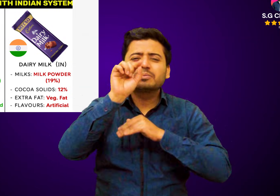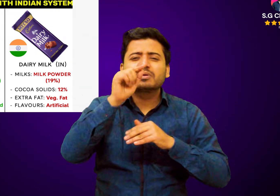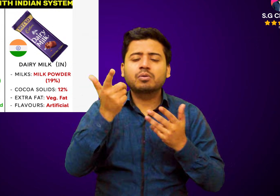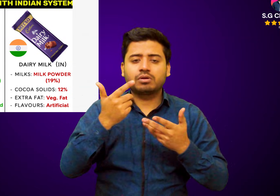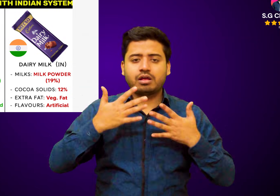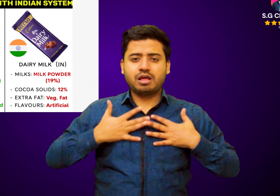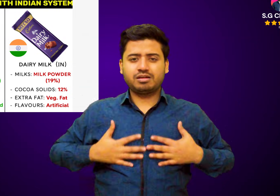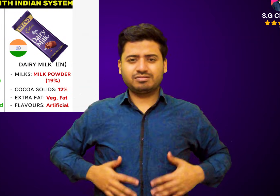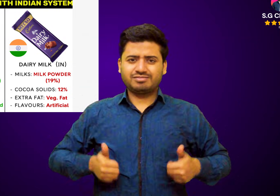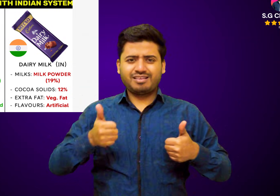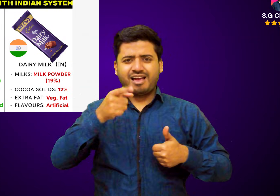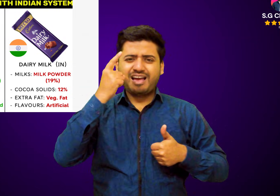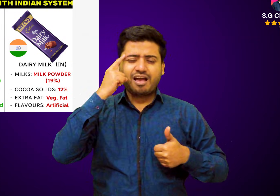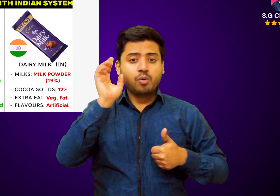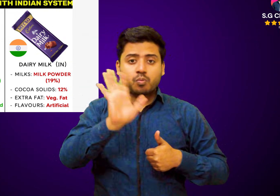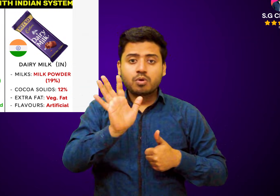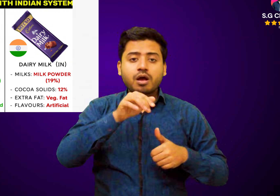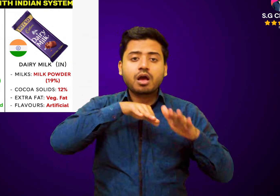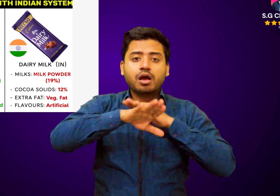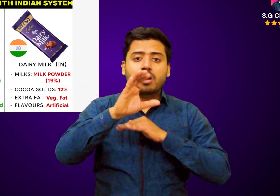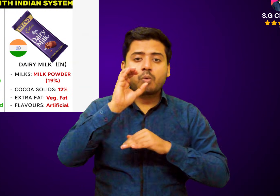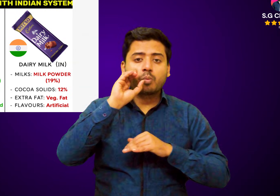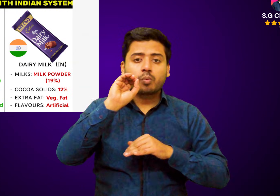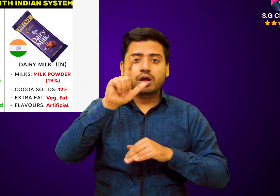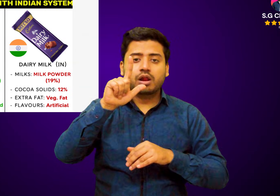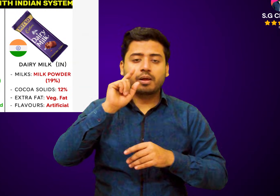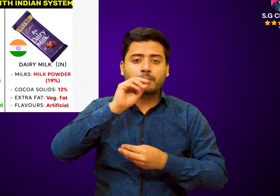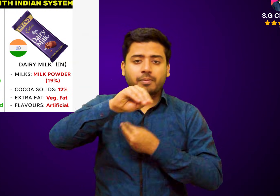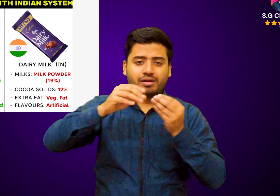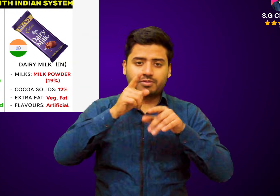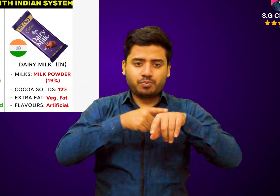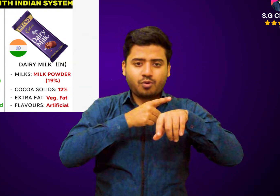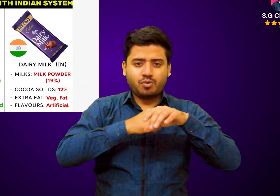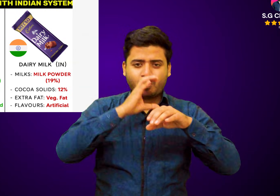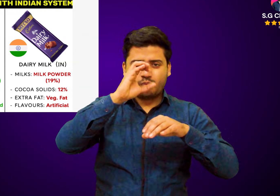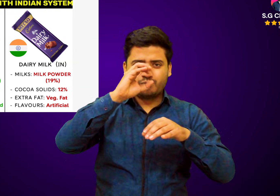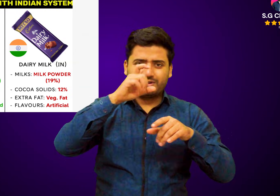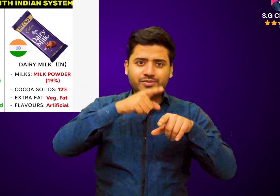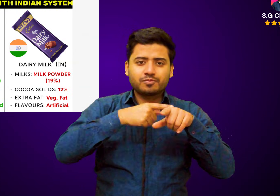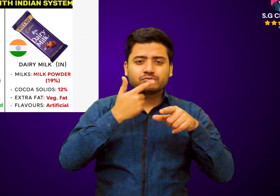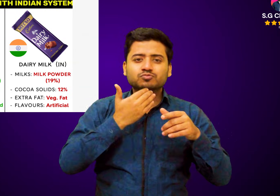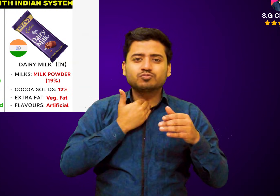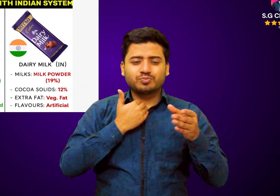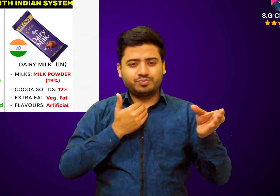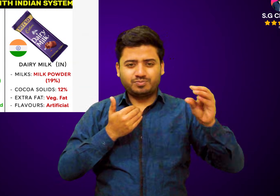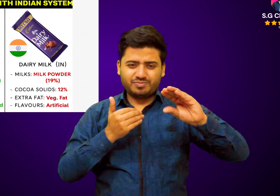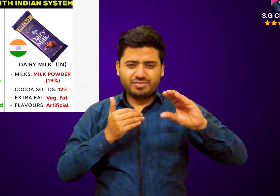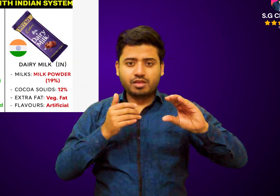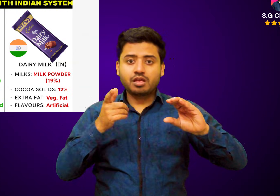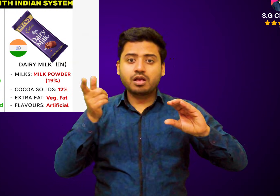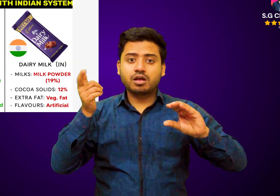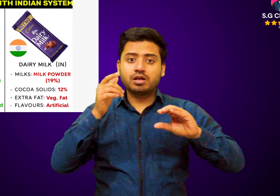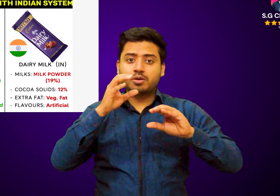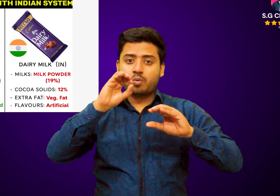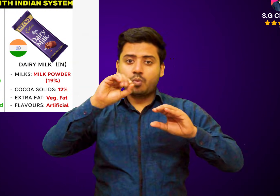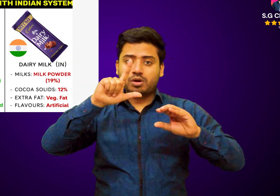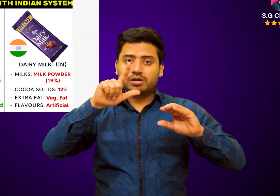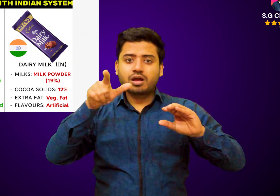school-aged children suffer from dental caries and periodontal concerns exacerbated by high-sugar diets. For those looking to switch to